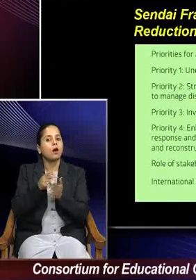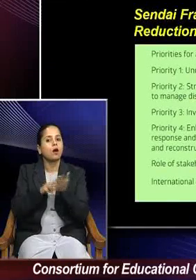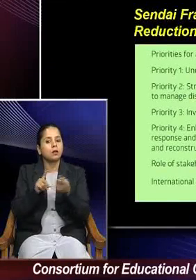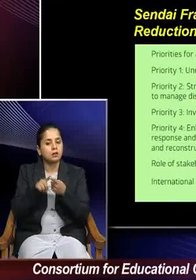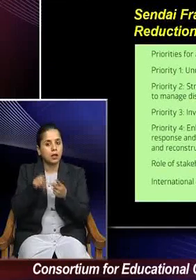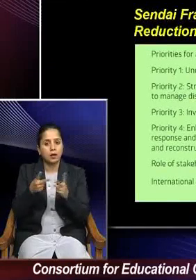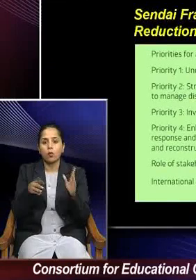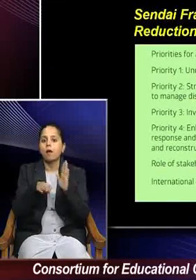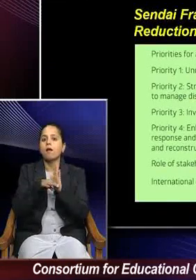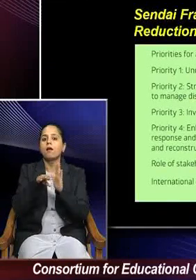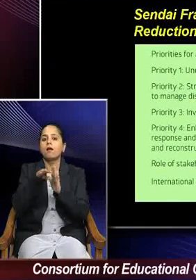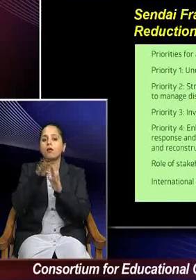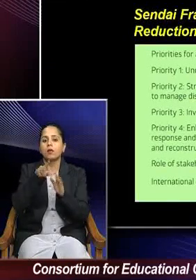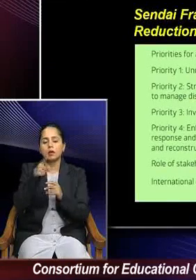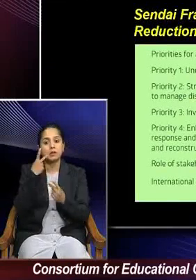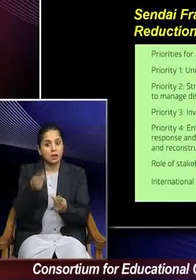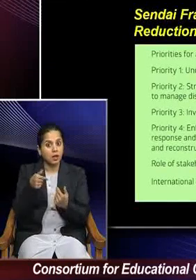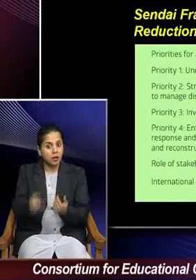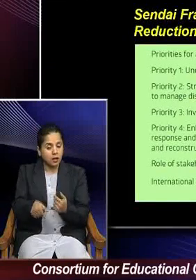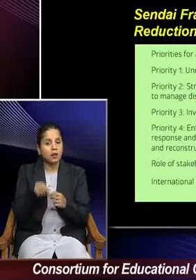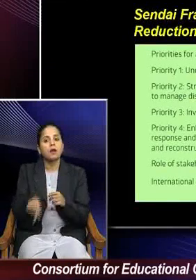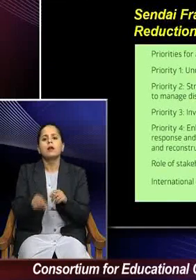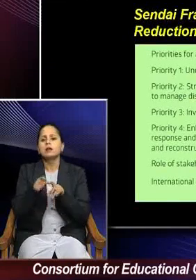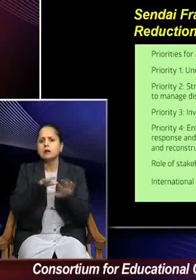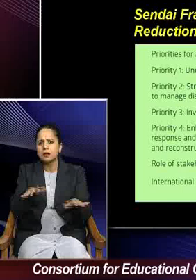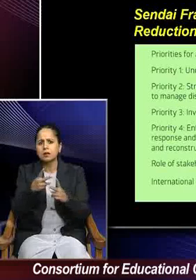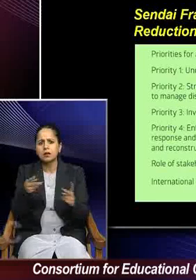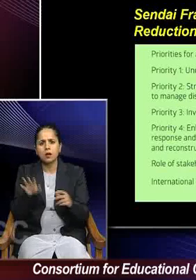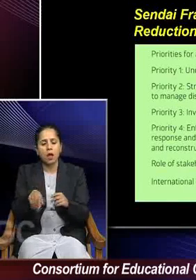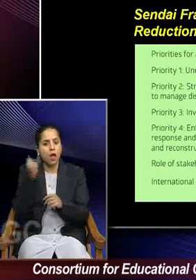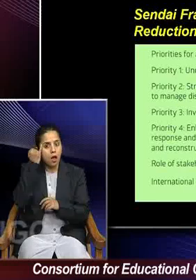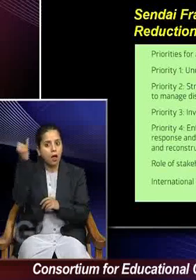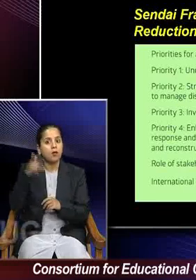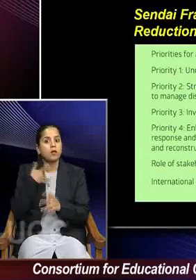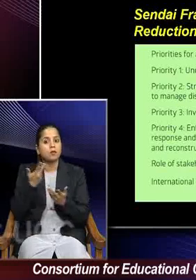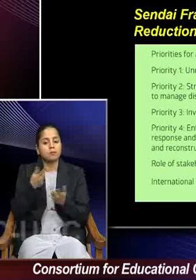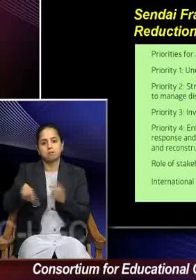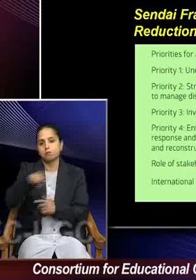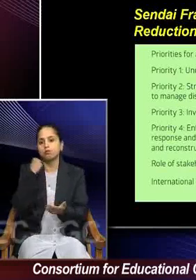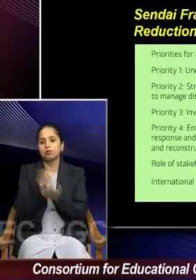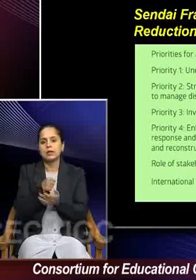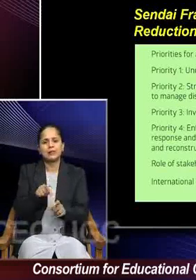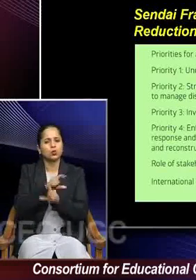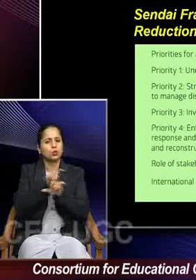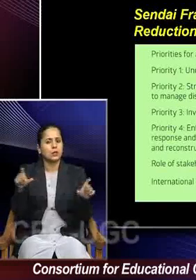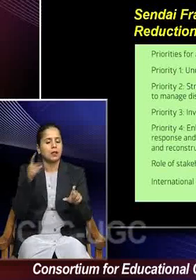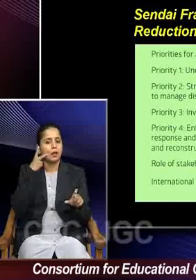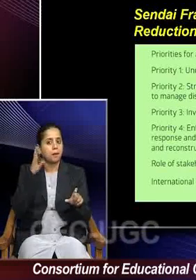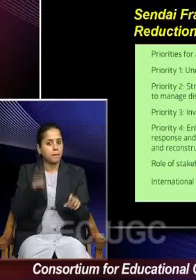various levels. So when you talk about disaster risk governance, the idea is we should have a clear-cut laid